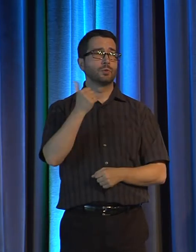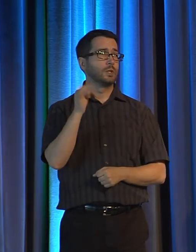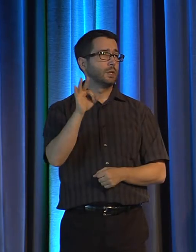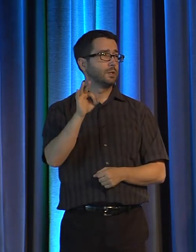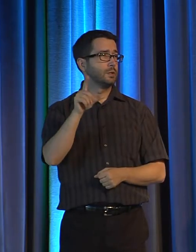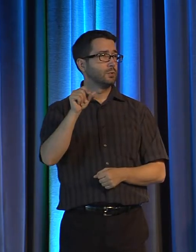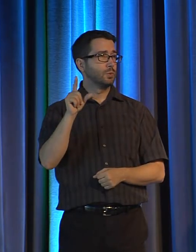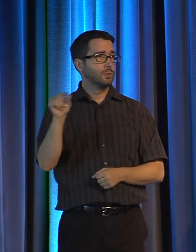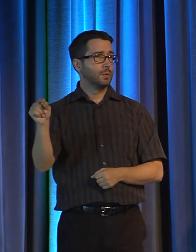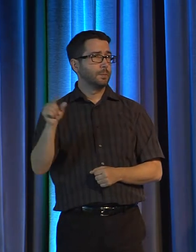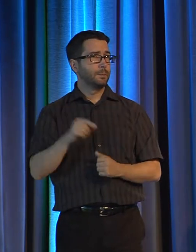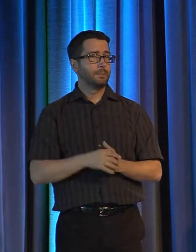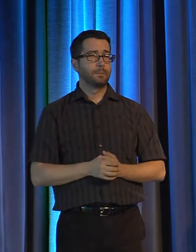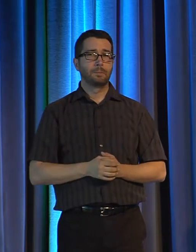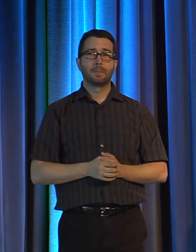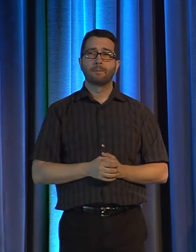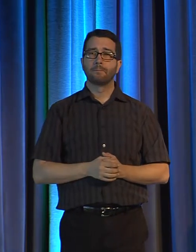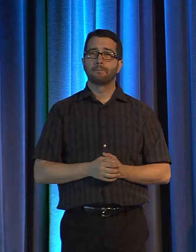2019-2020.